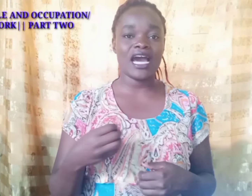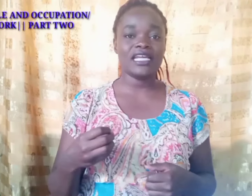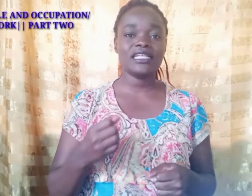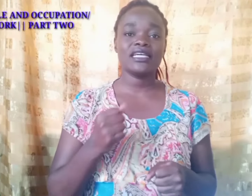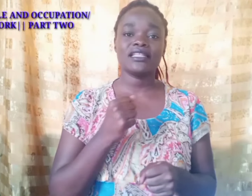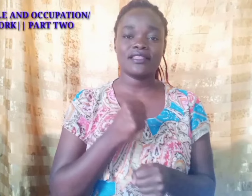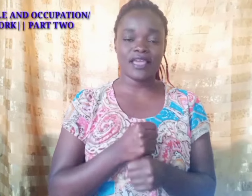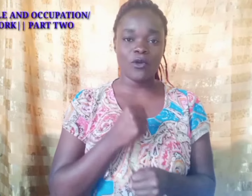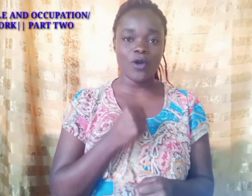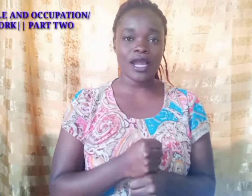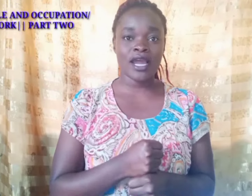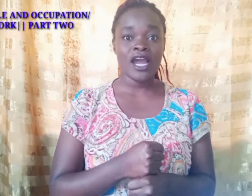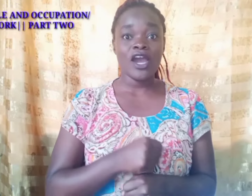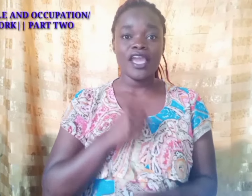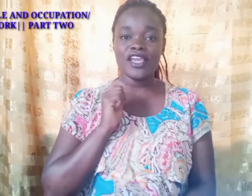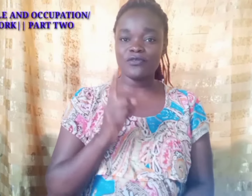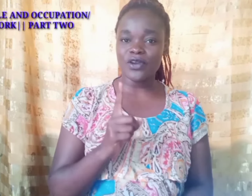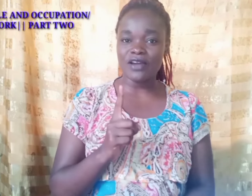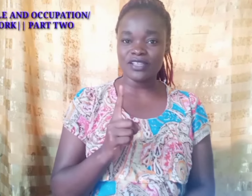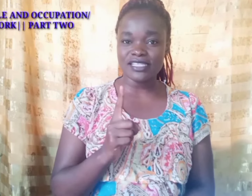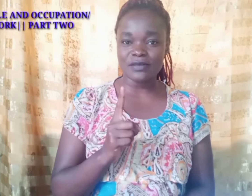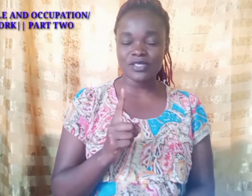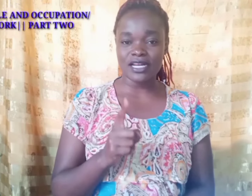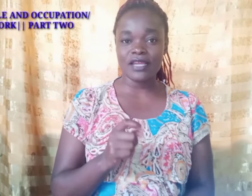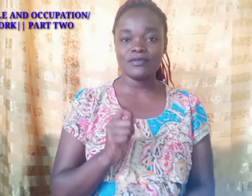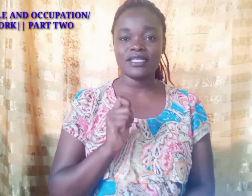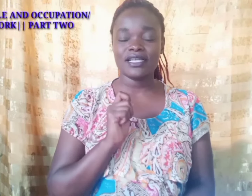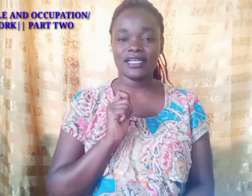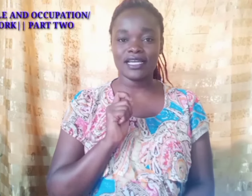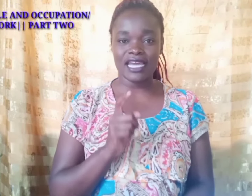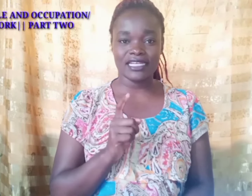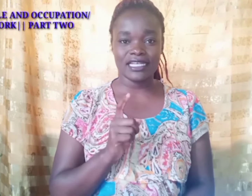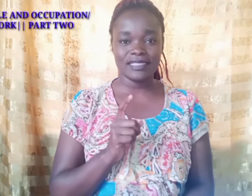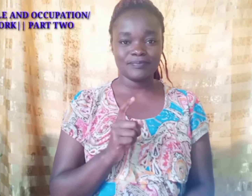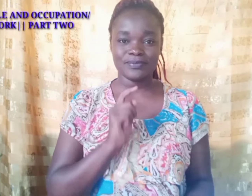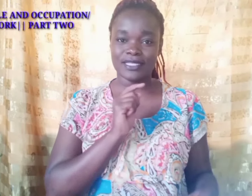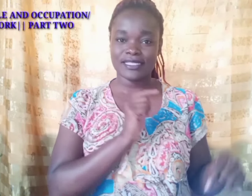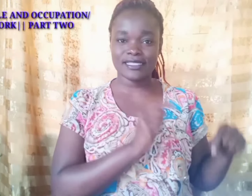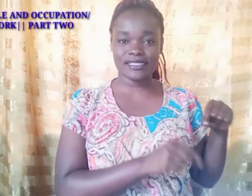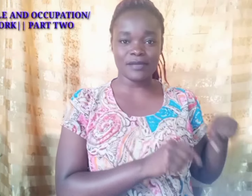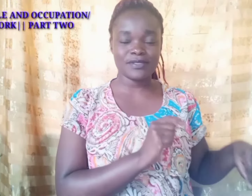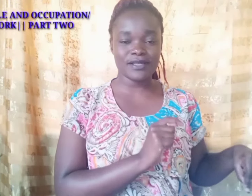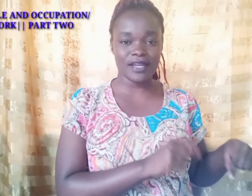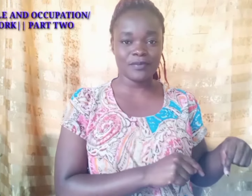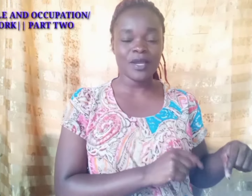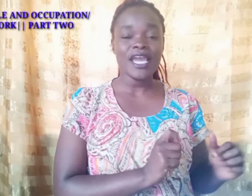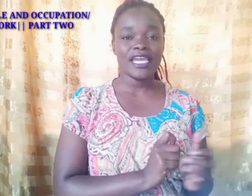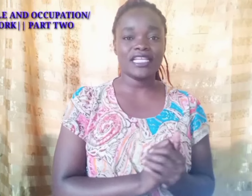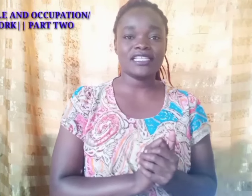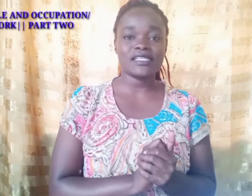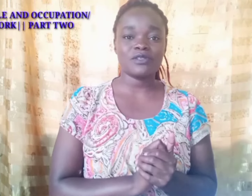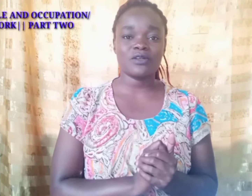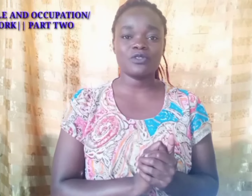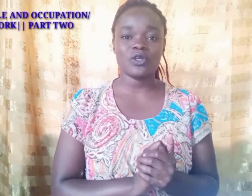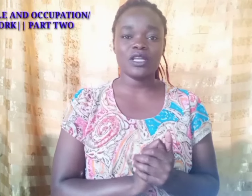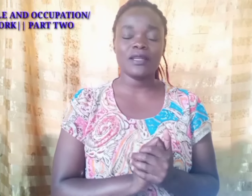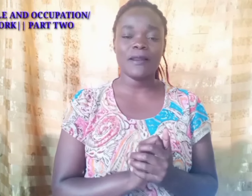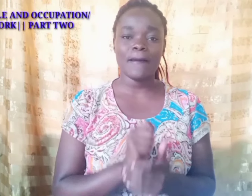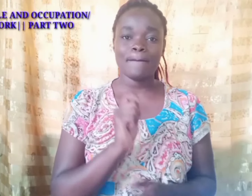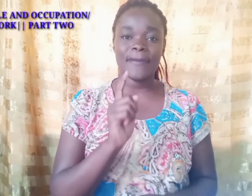and their work. If you haven't subscribed, kindly subscribe. Hit the subscription